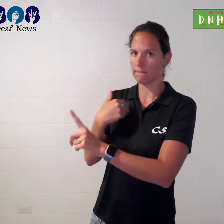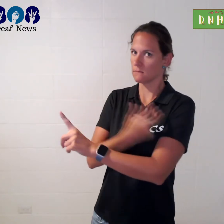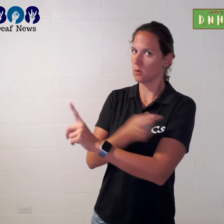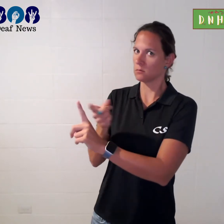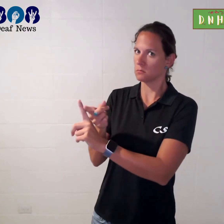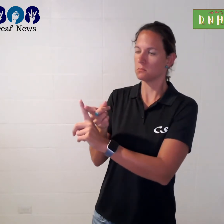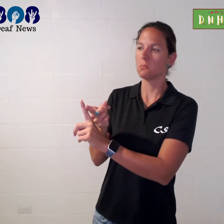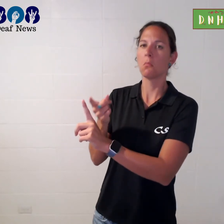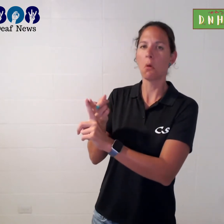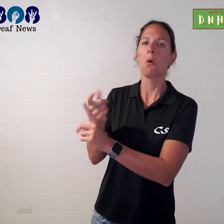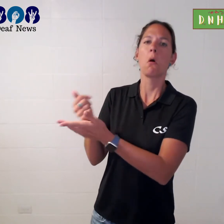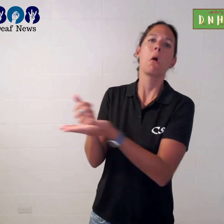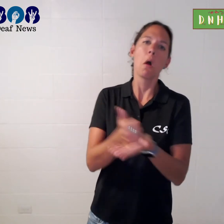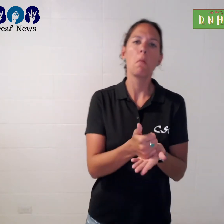vaccine eases symptoms.